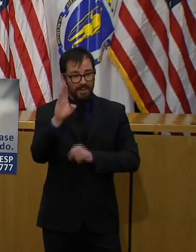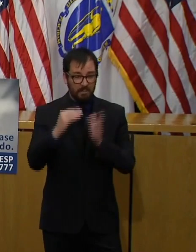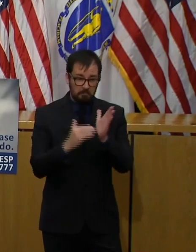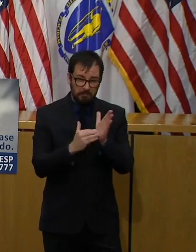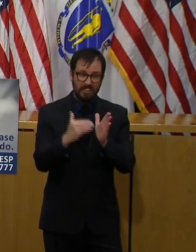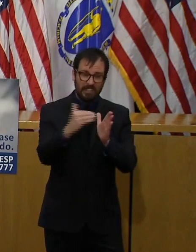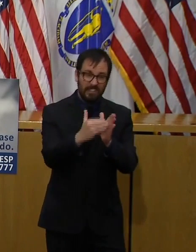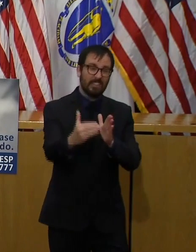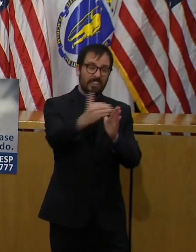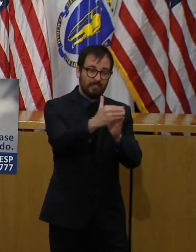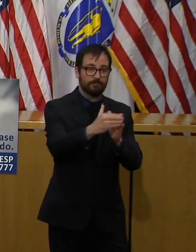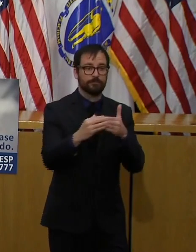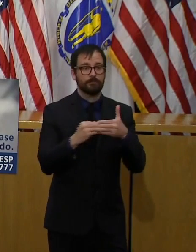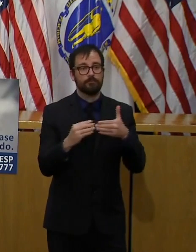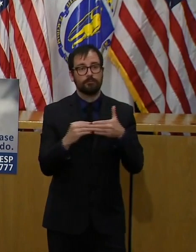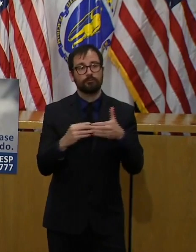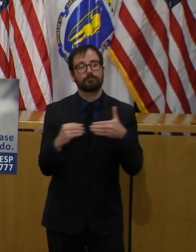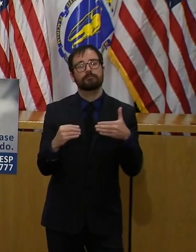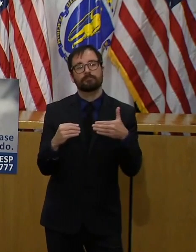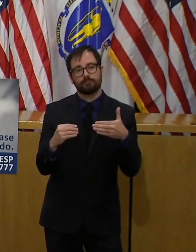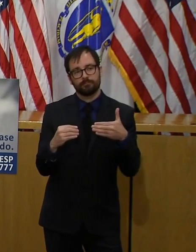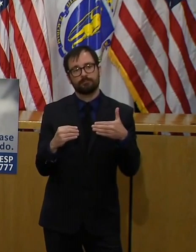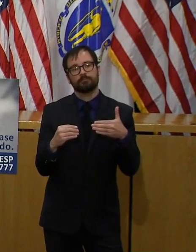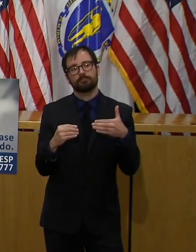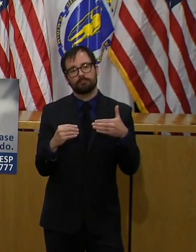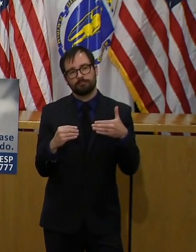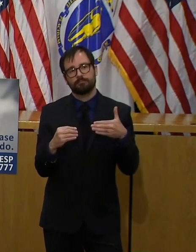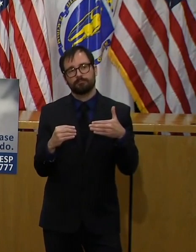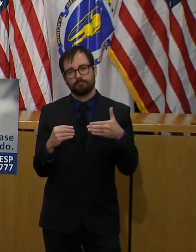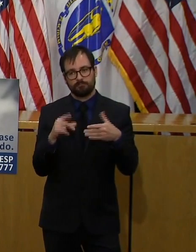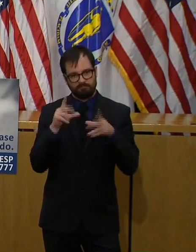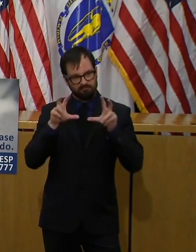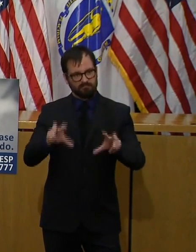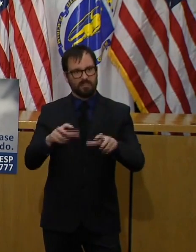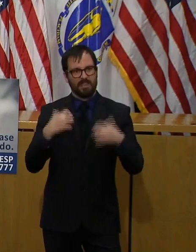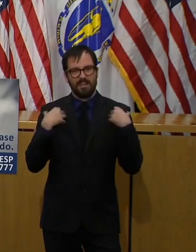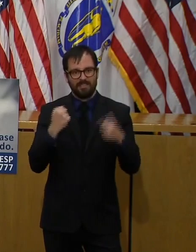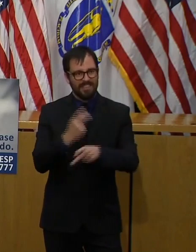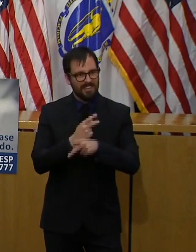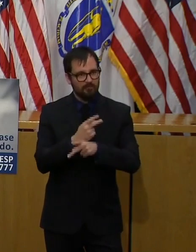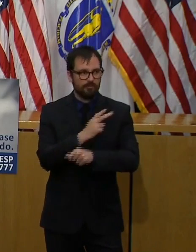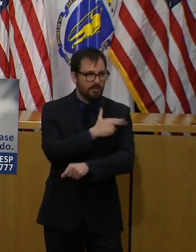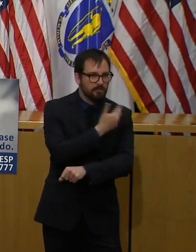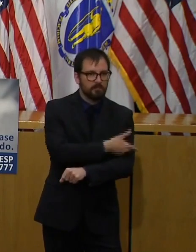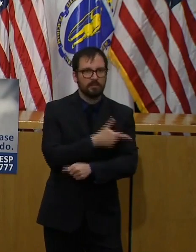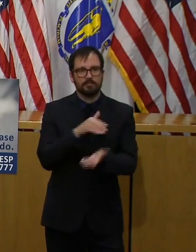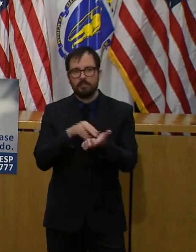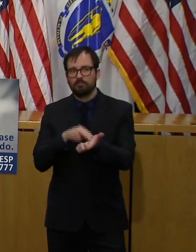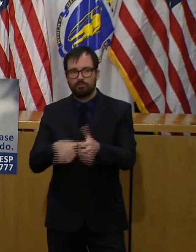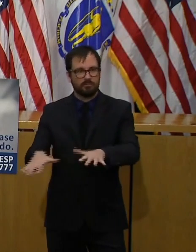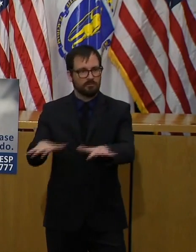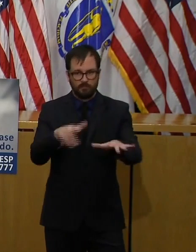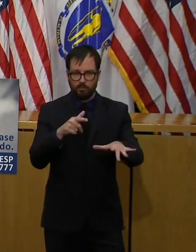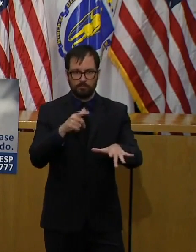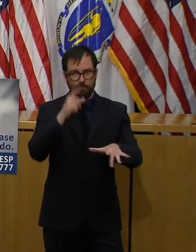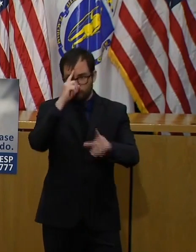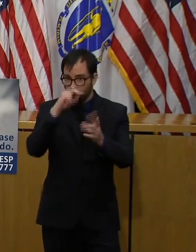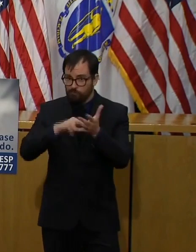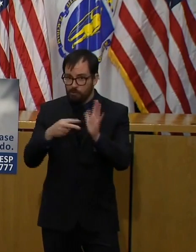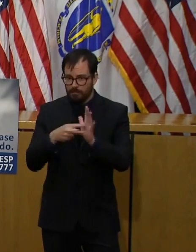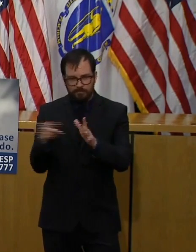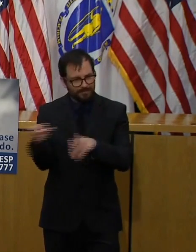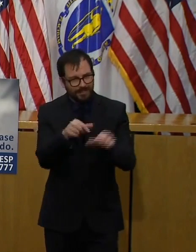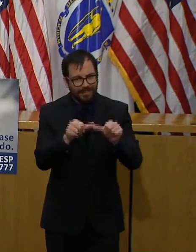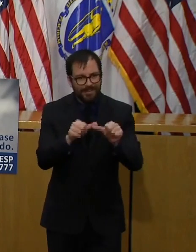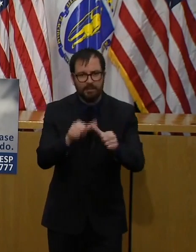for our partners in the healthcare community. And where we've had particular instances in some sectors, we